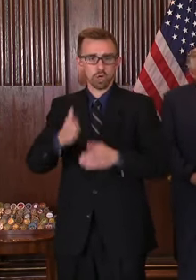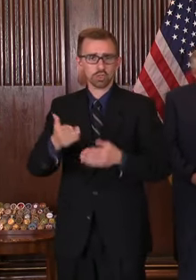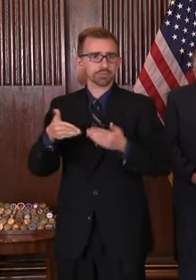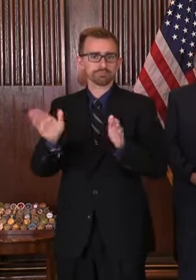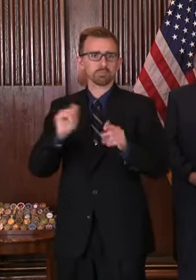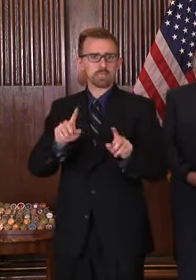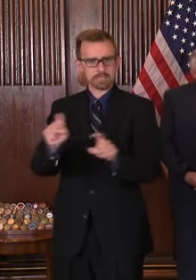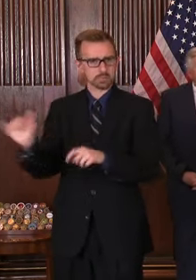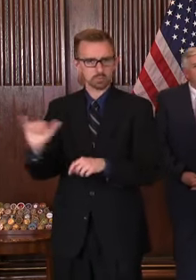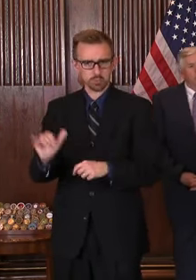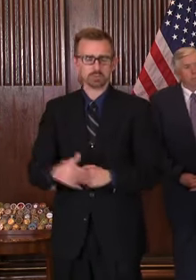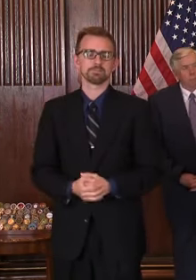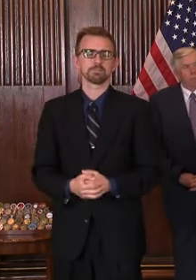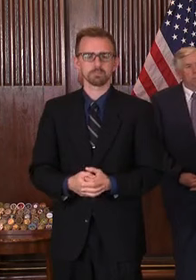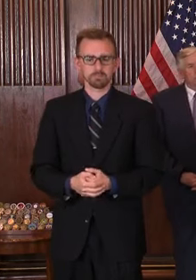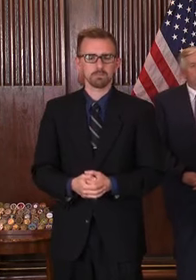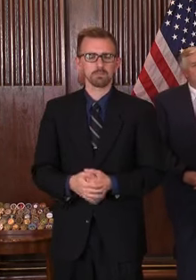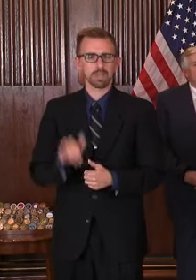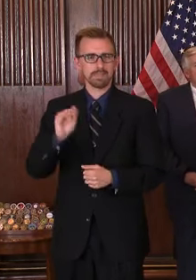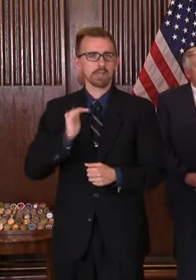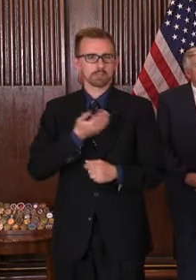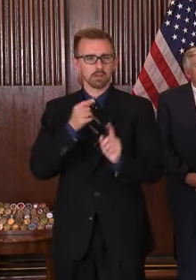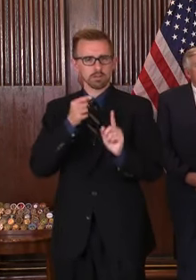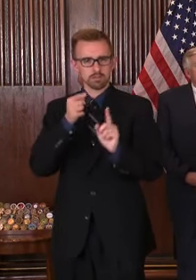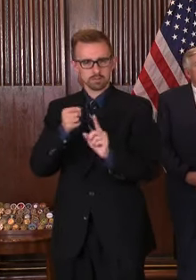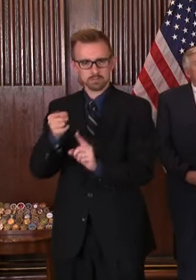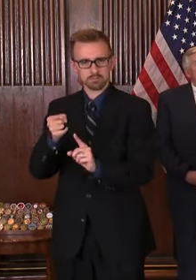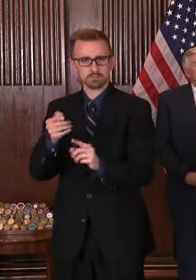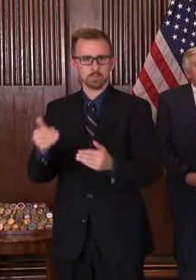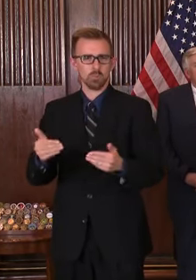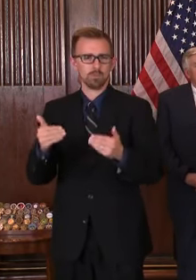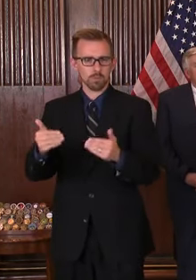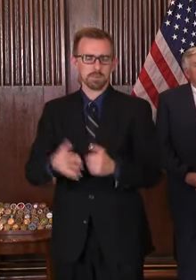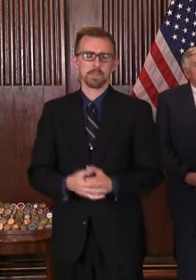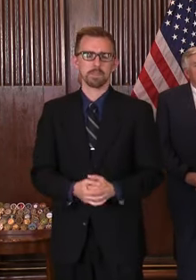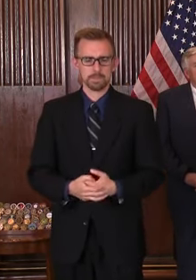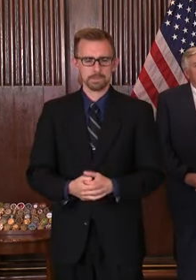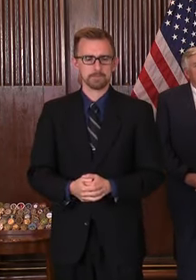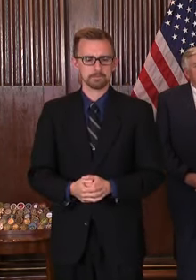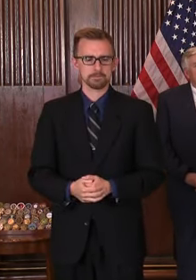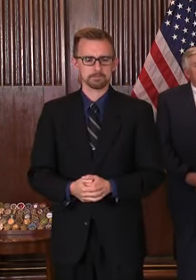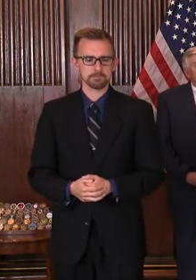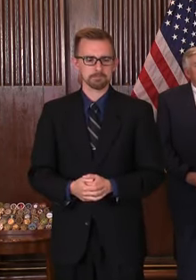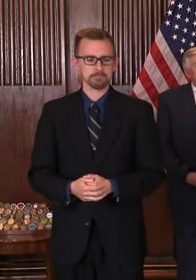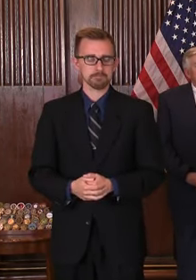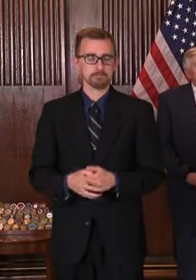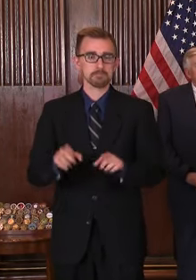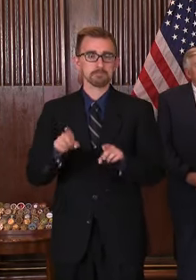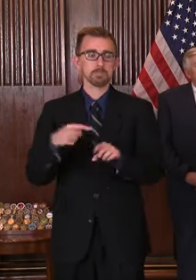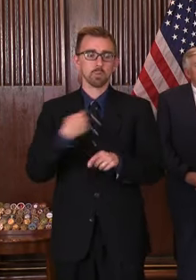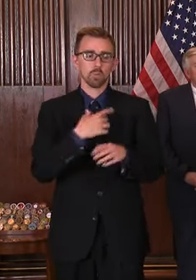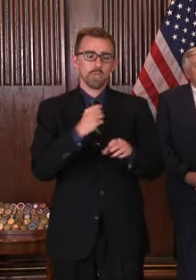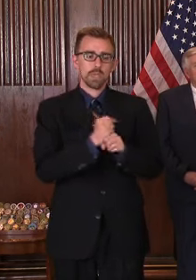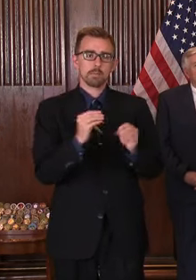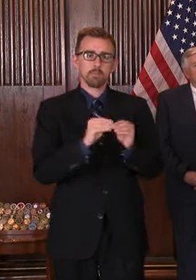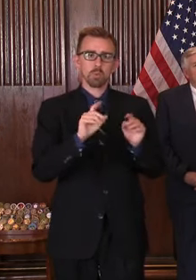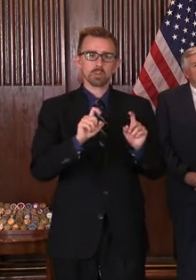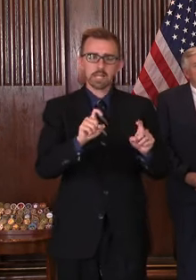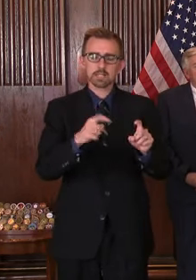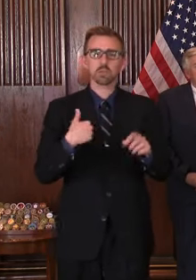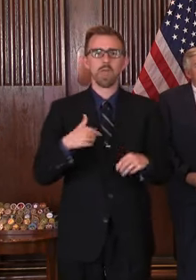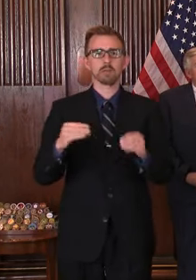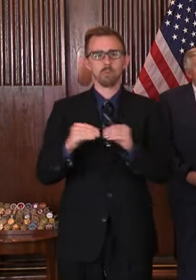so that's where we want to get to forward. You heard that as we have more tests, we have the ability